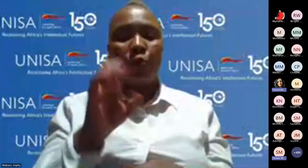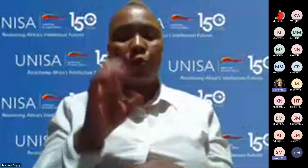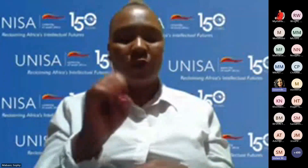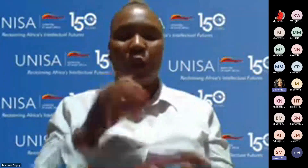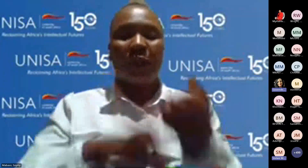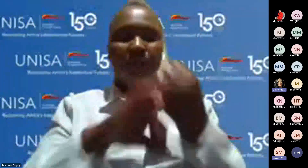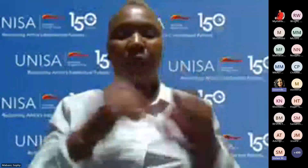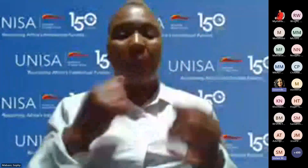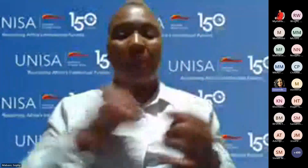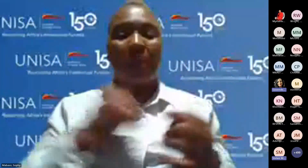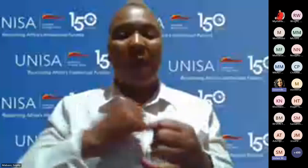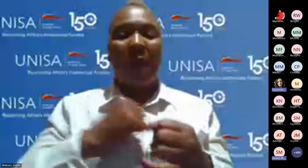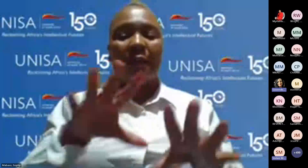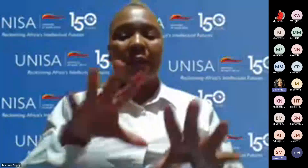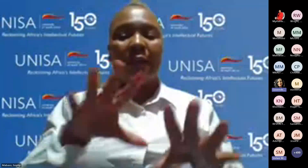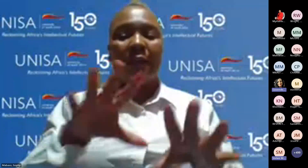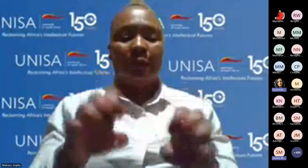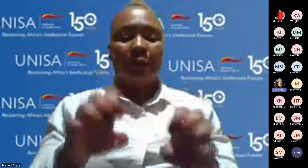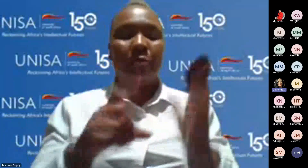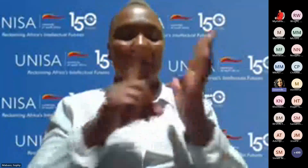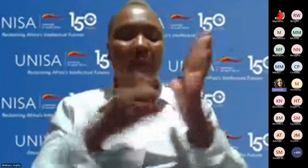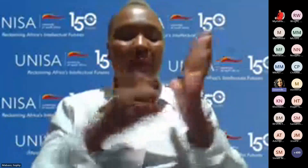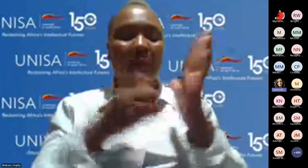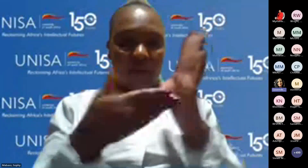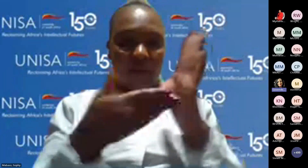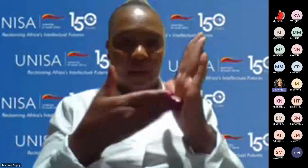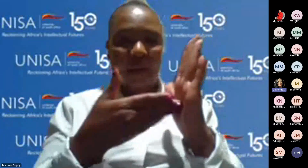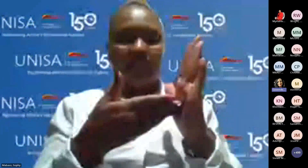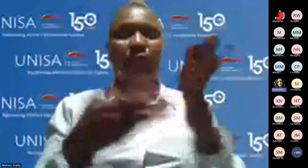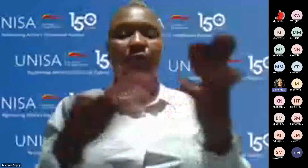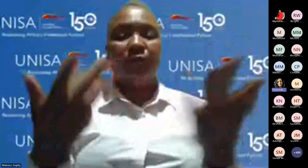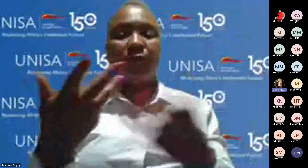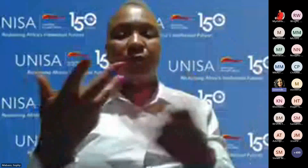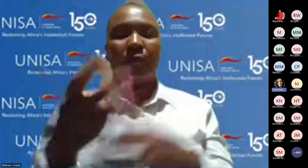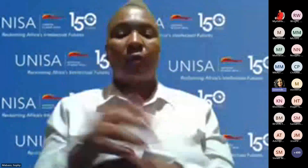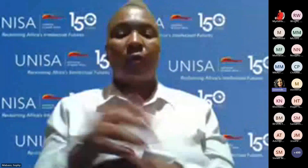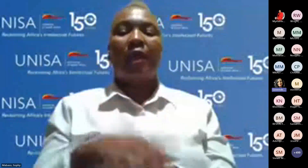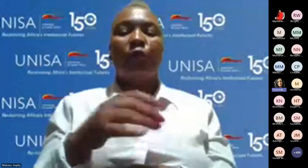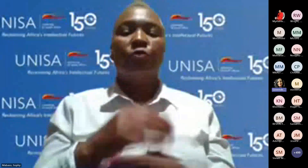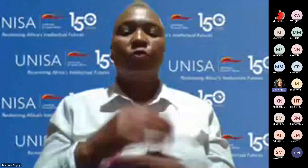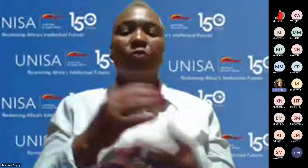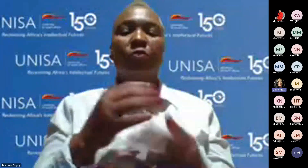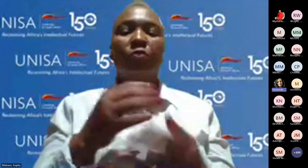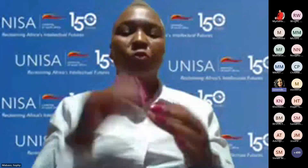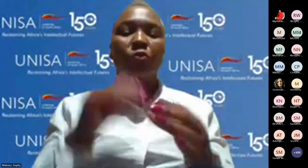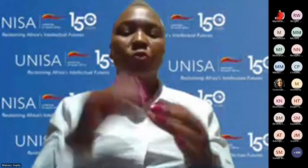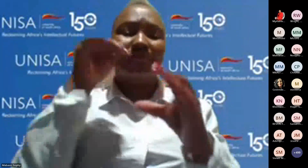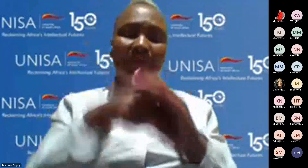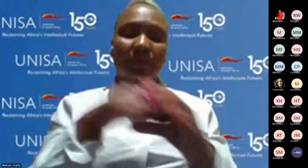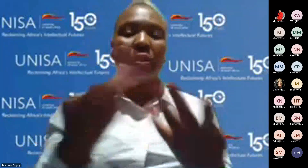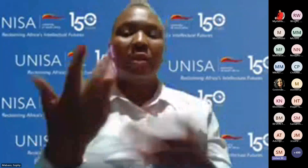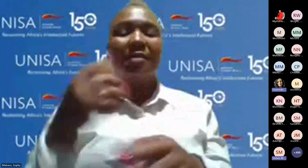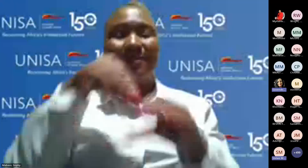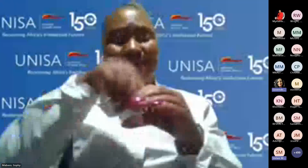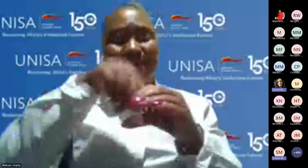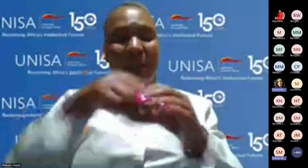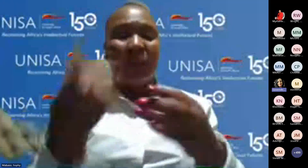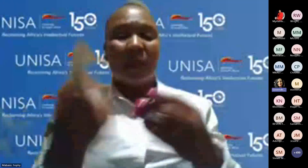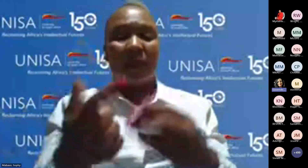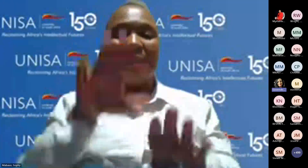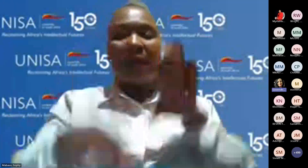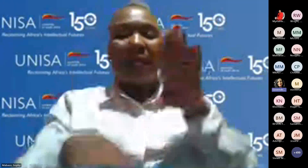My Exam course. If you click on that course there, it will take you through step by step on